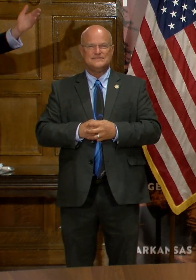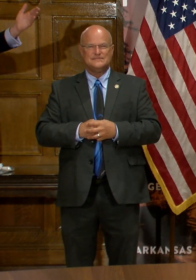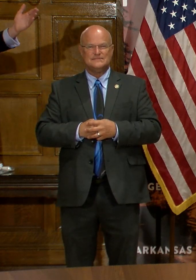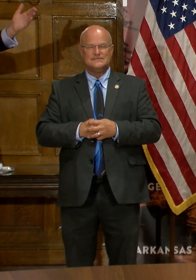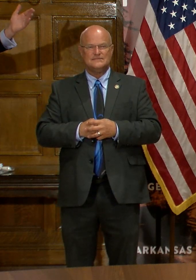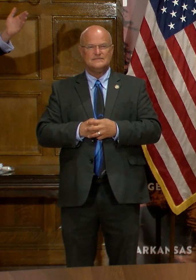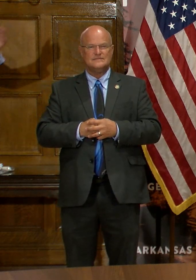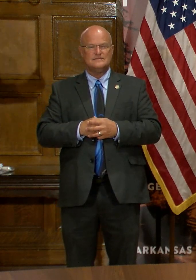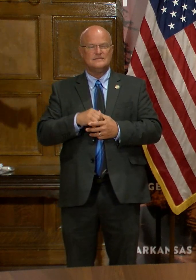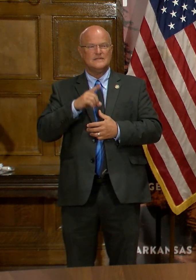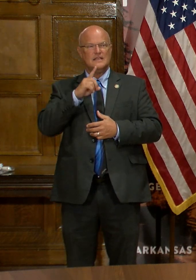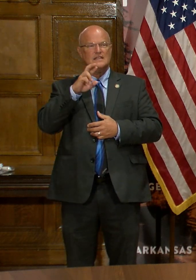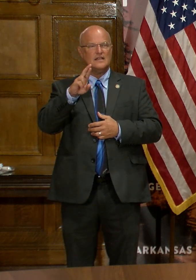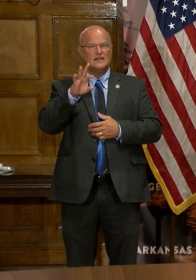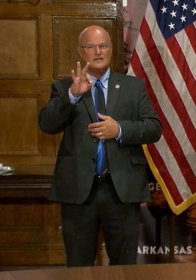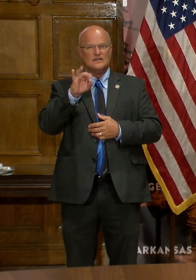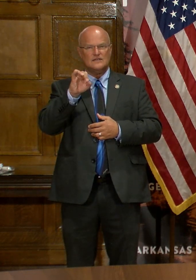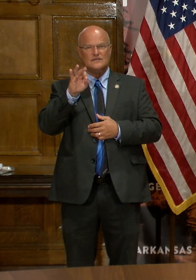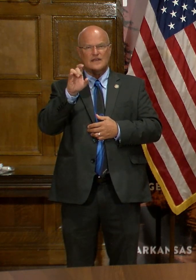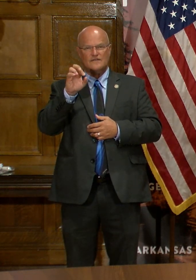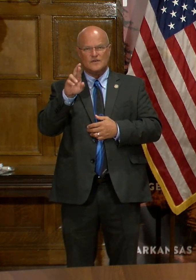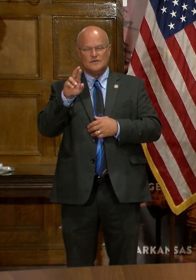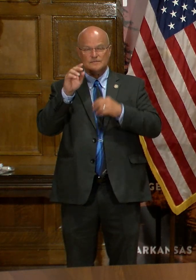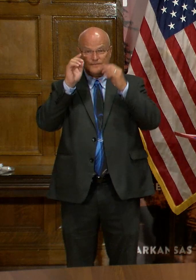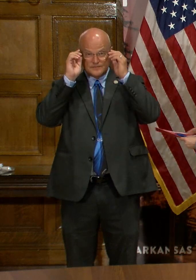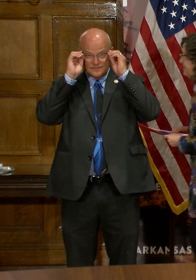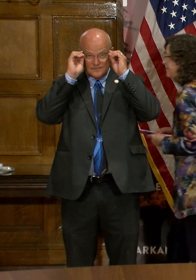governor. Dr. Pepper.